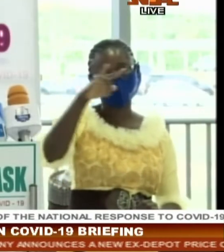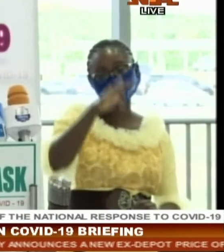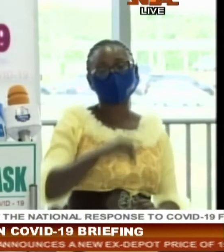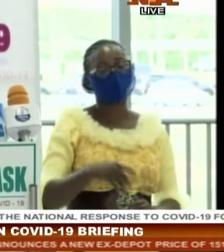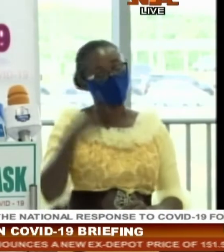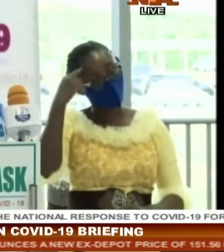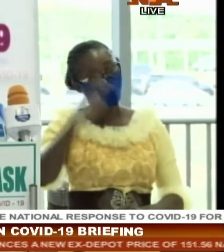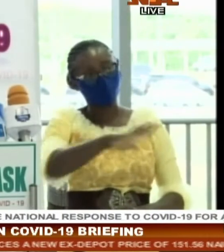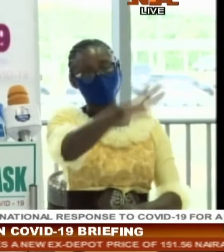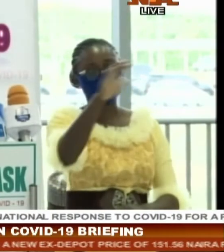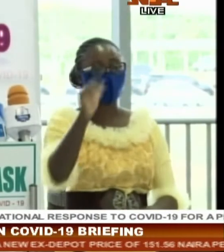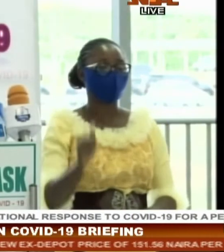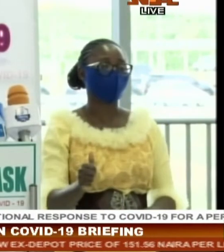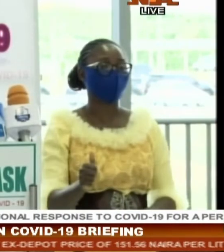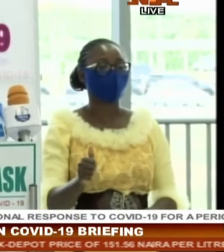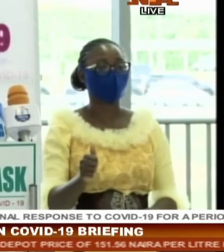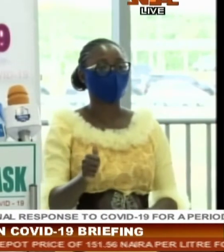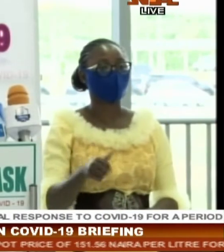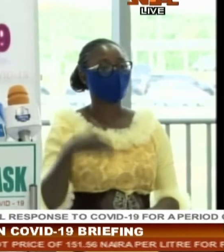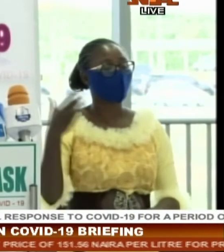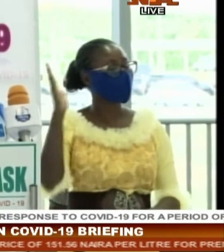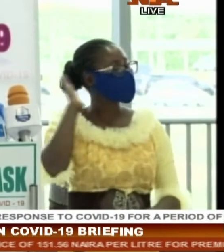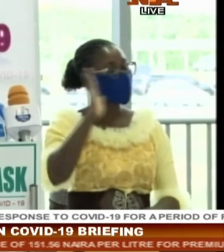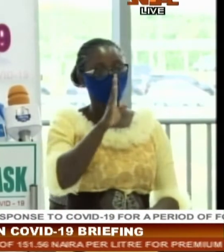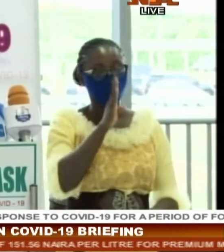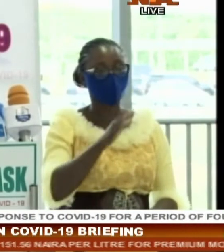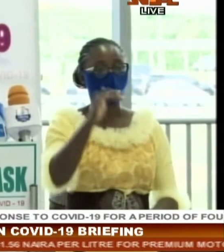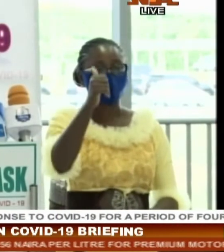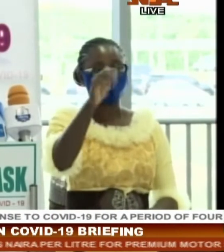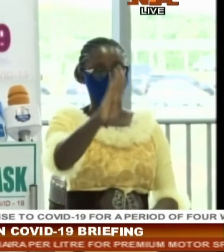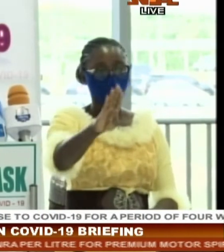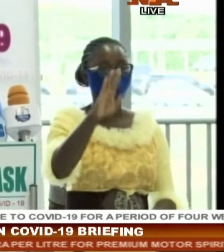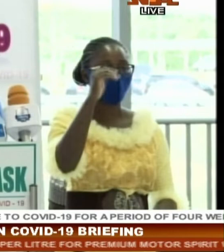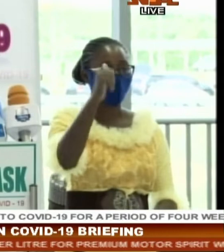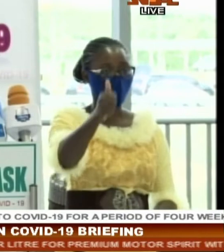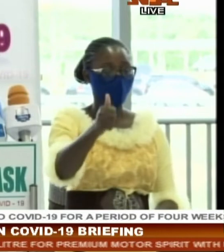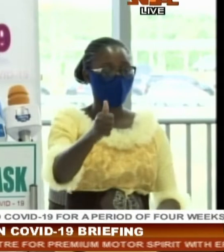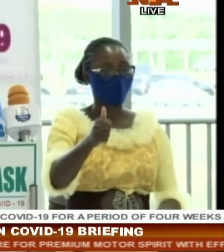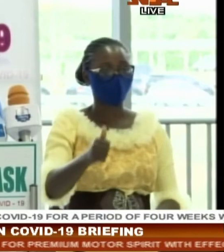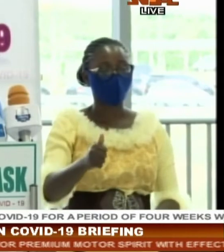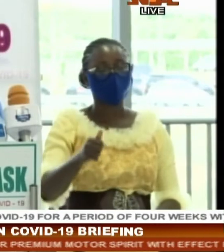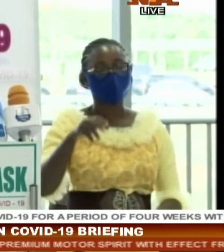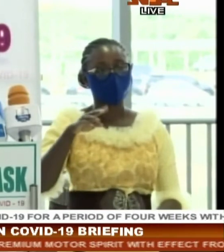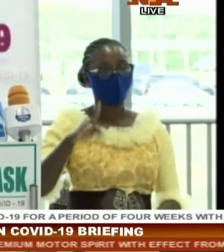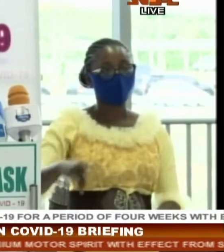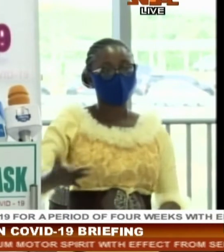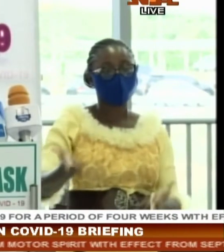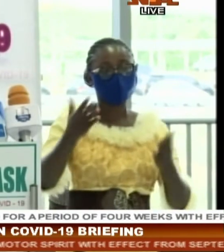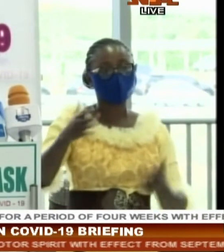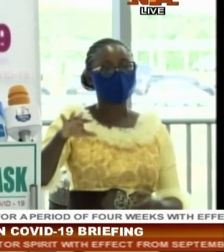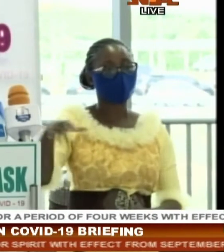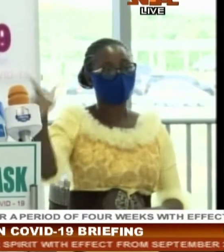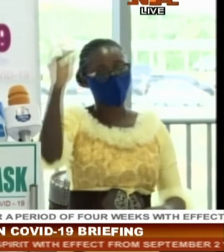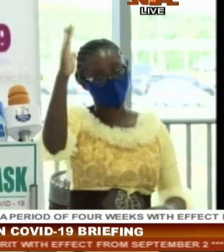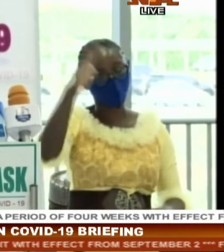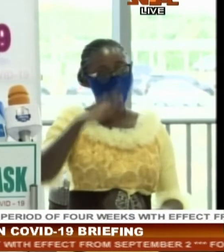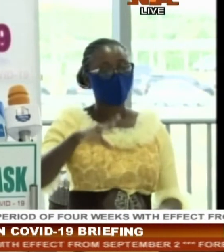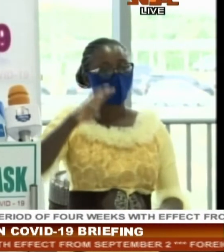For Abuja, there will be BA, Egypt Air,